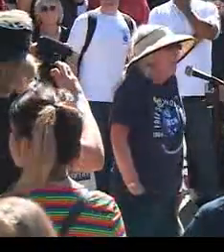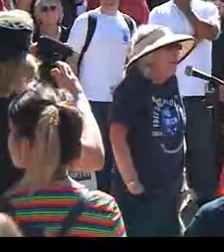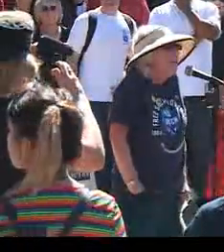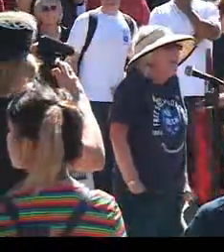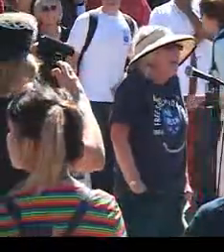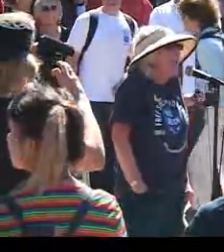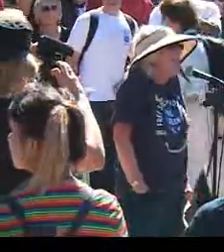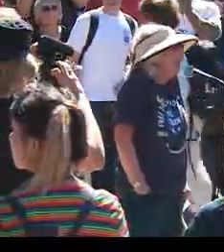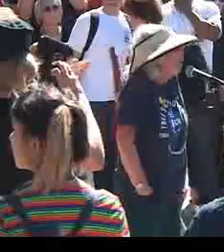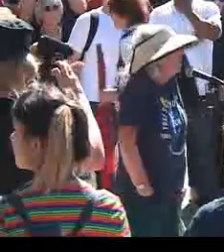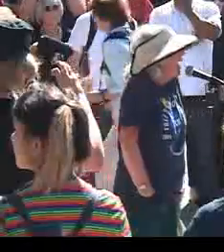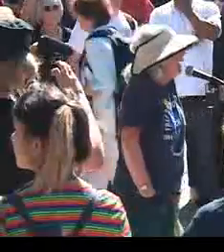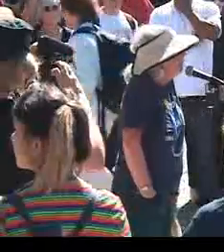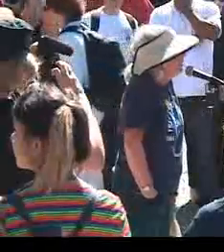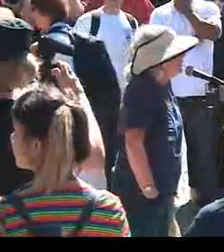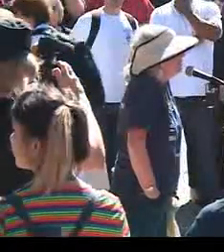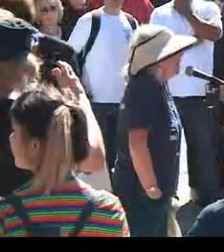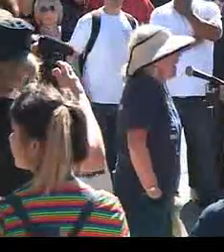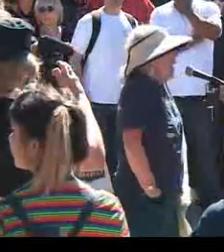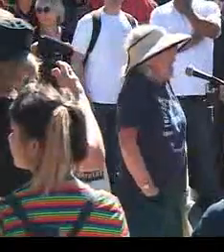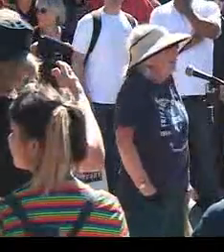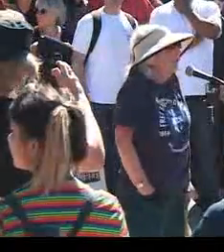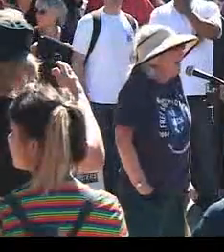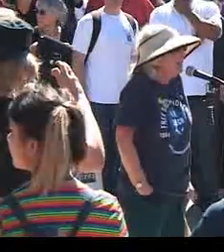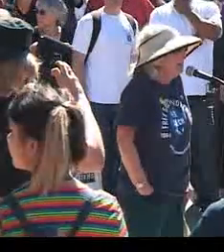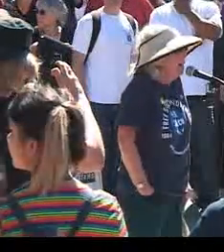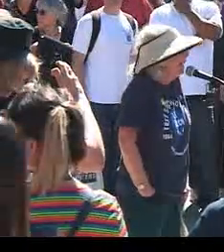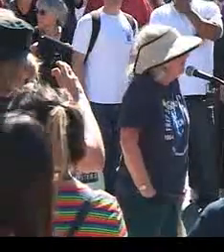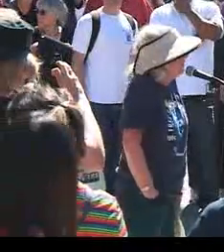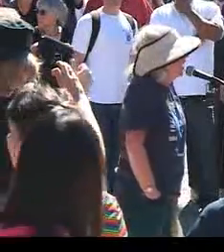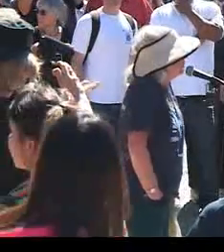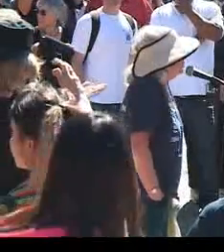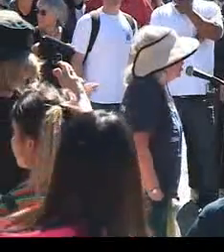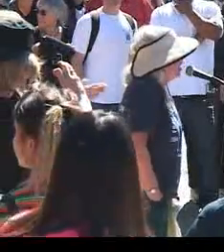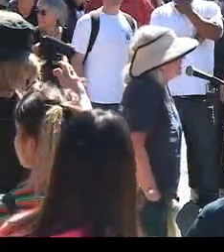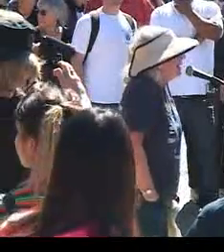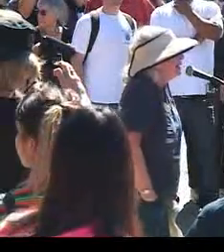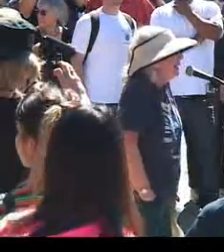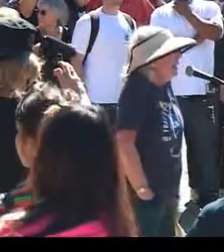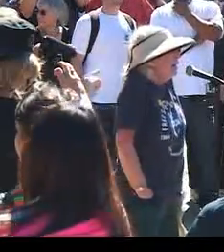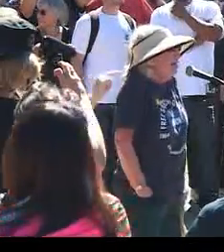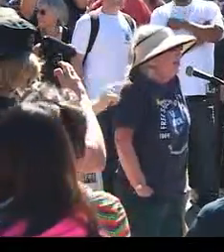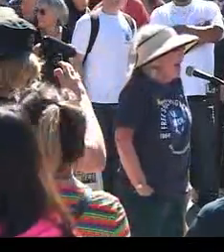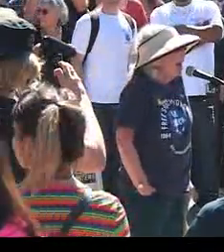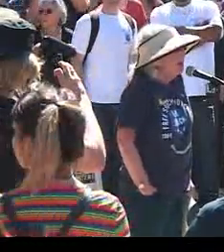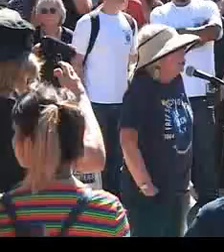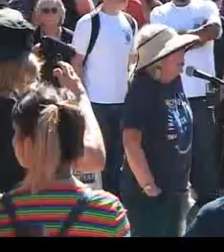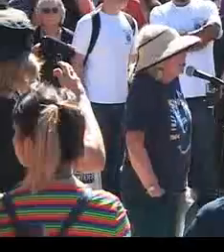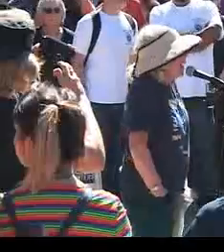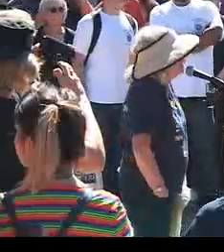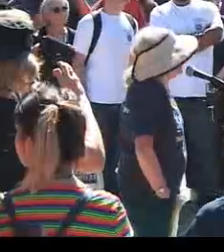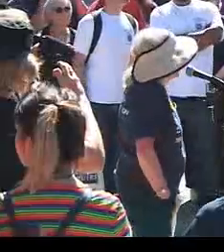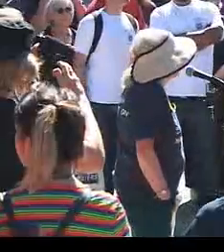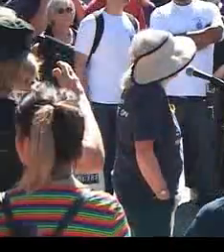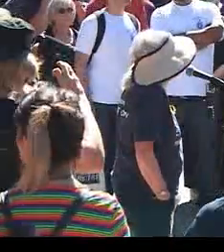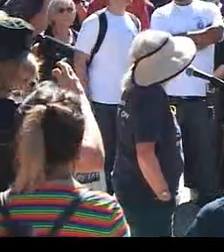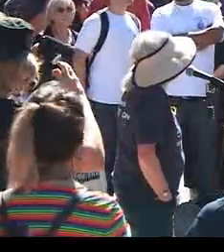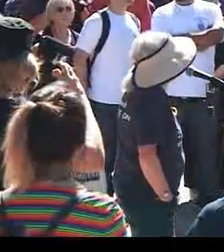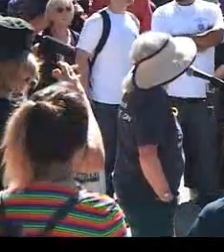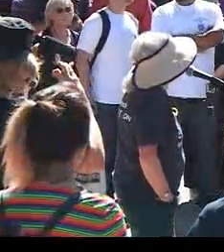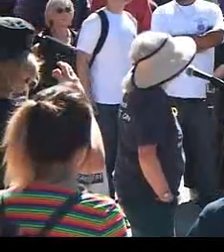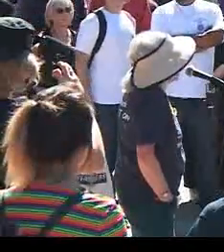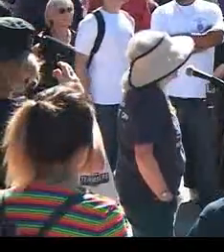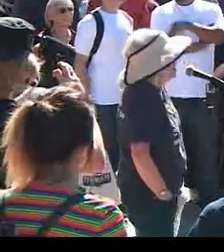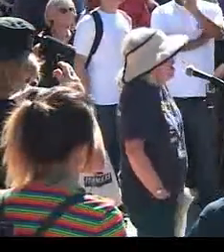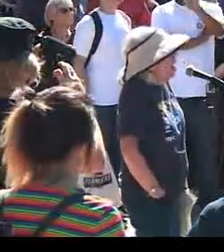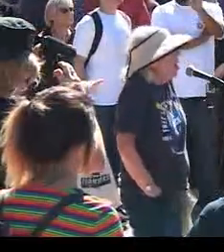up members to come to those tables and raising money for those causes. You had a 26-foot strip